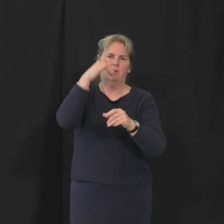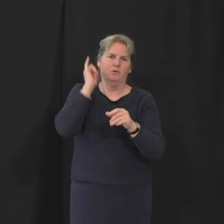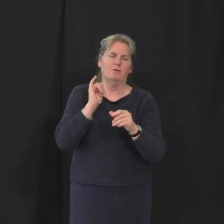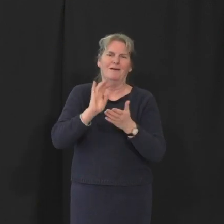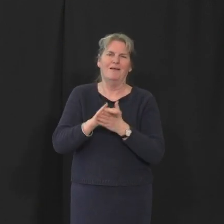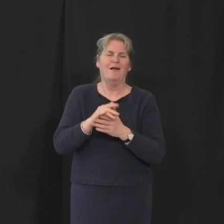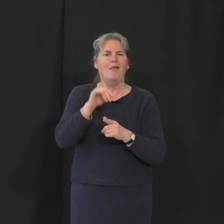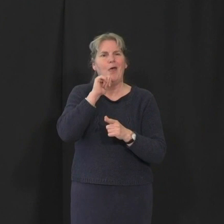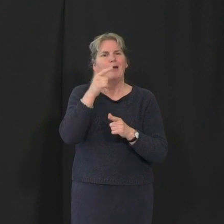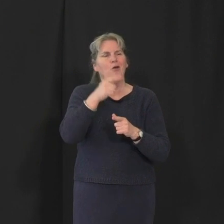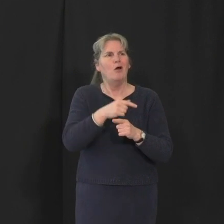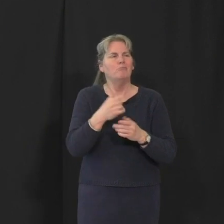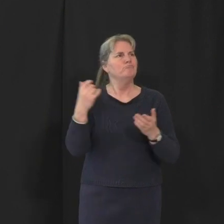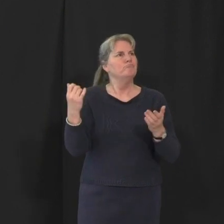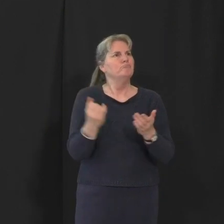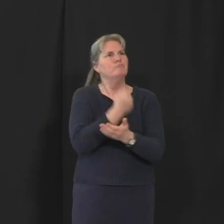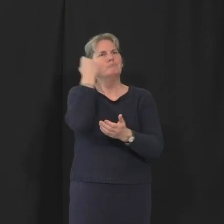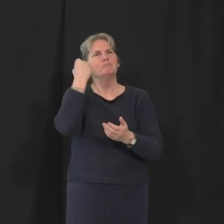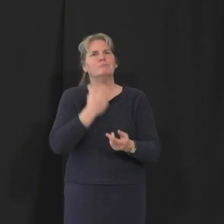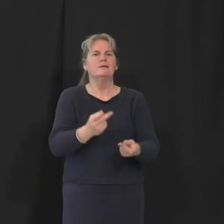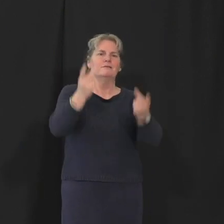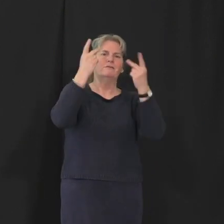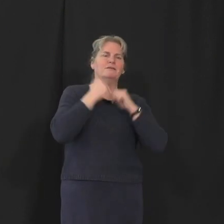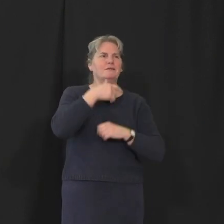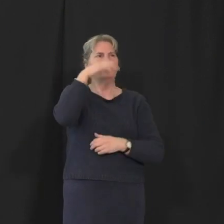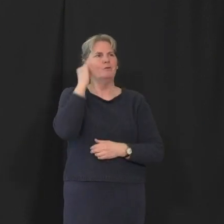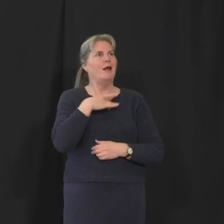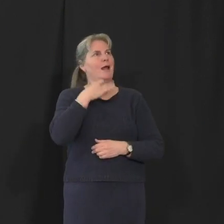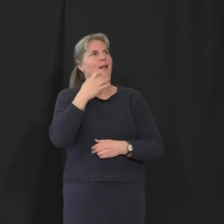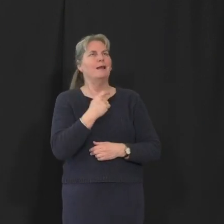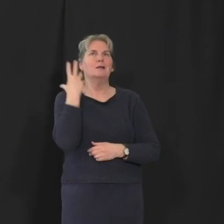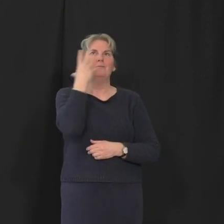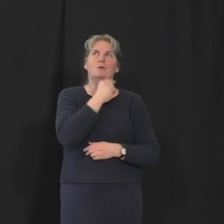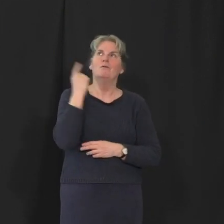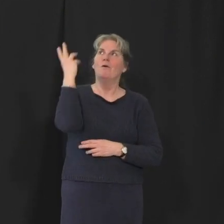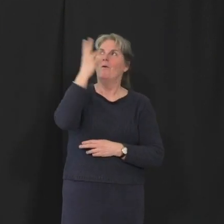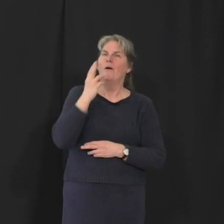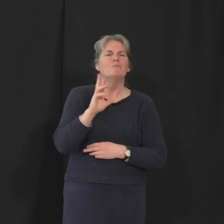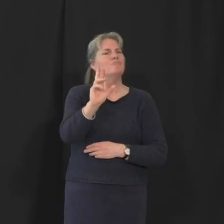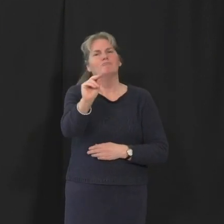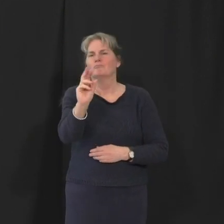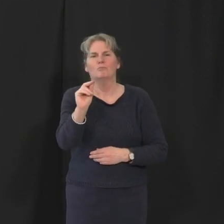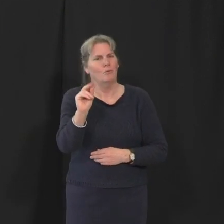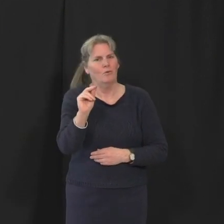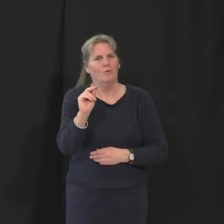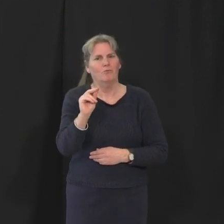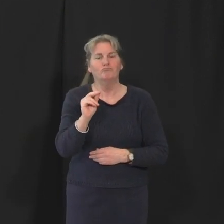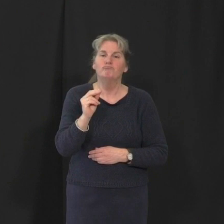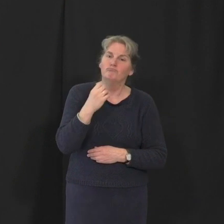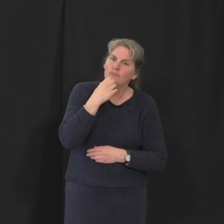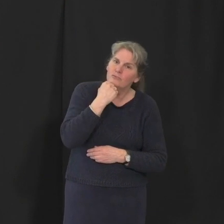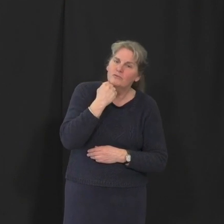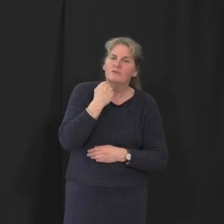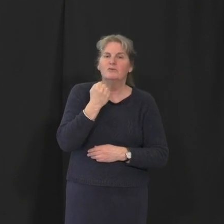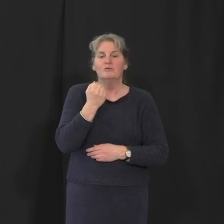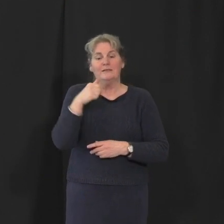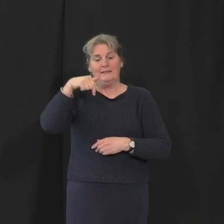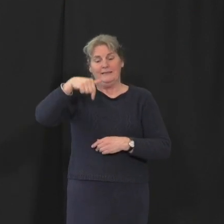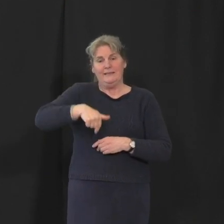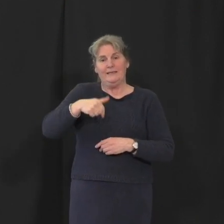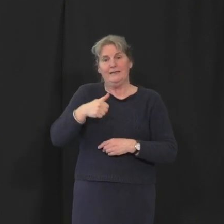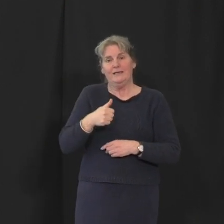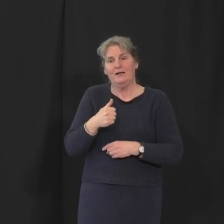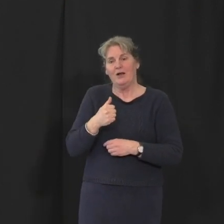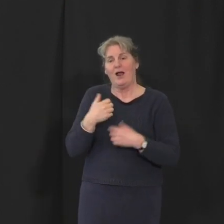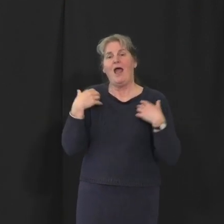opportunity to come up because you like the Yukon and it's nice out. This is more about we're in a pandemic